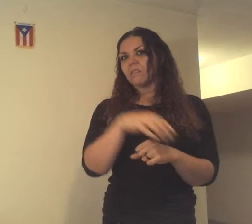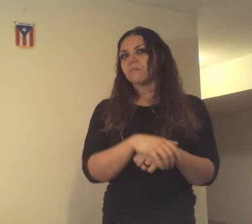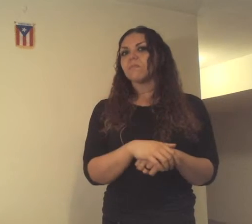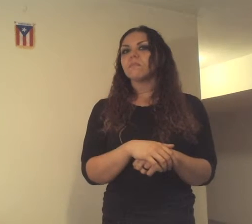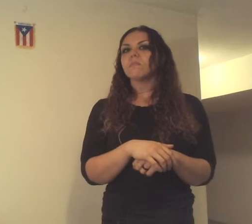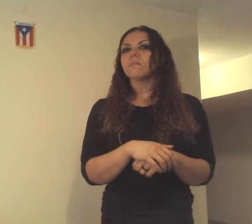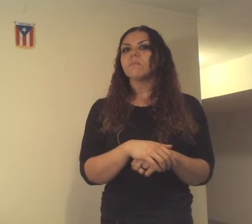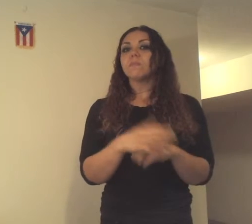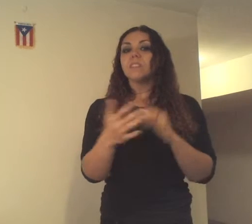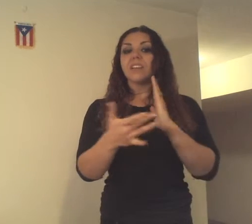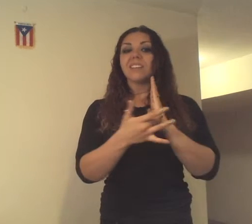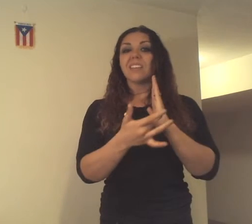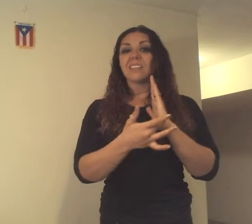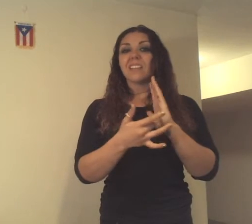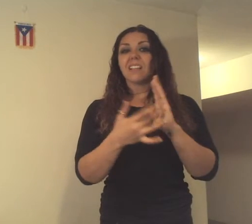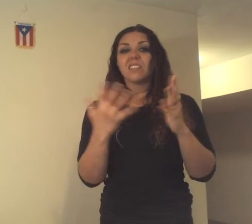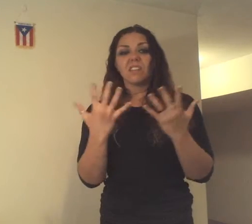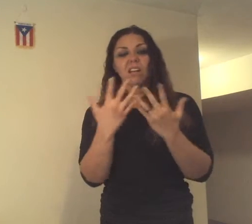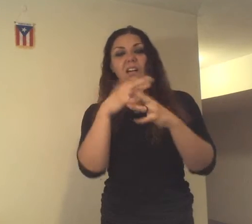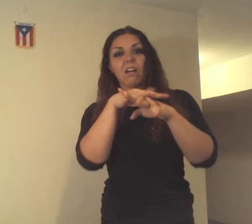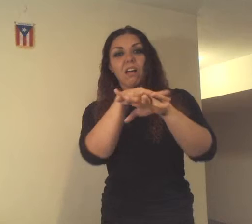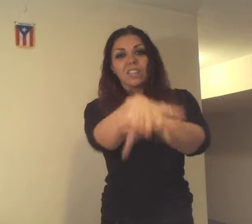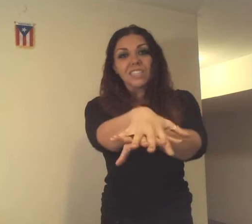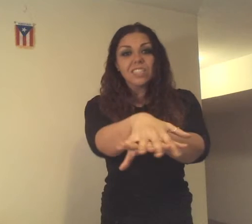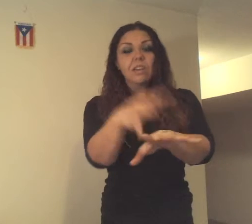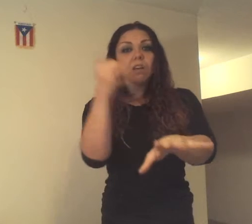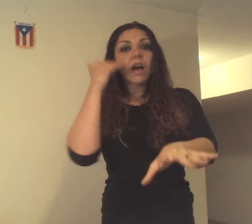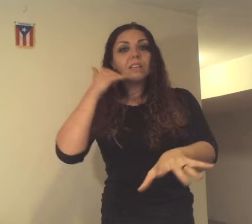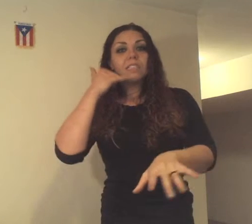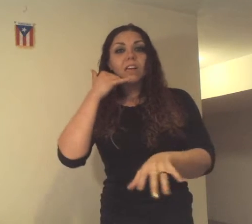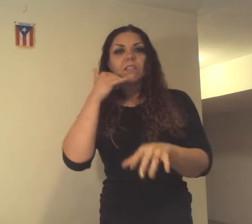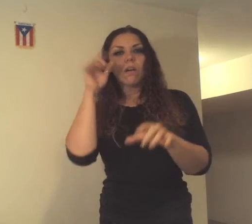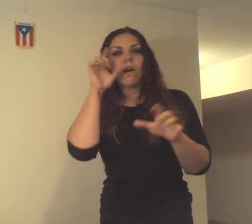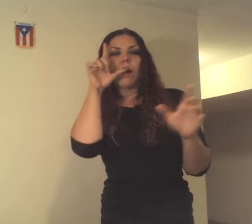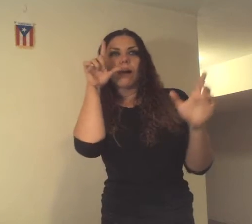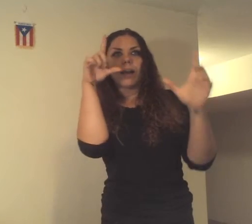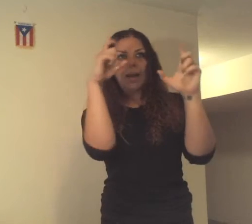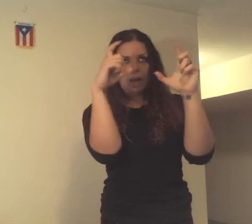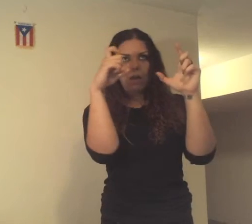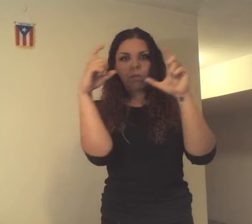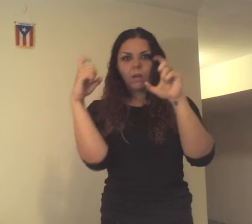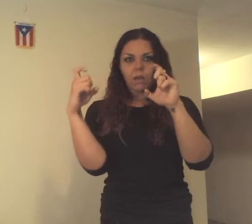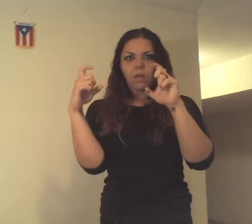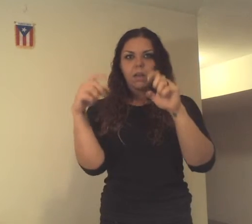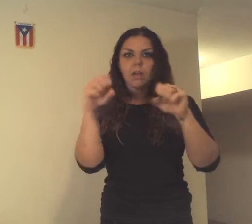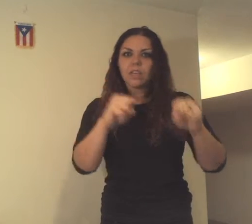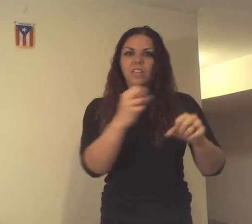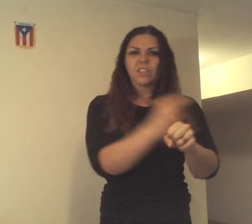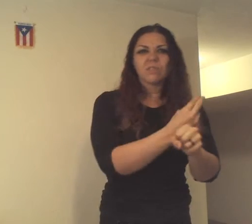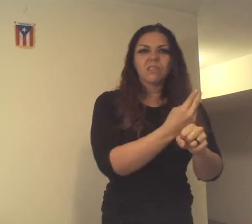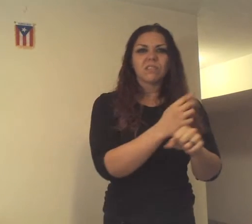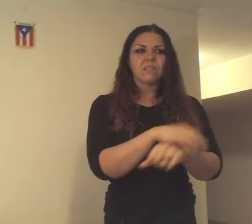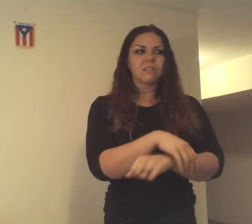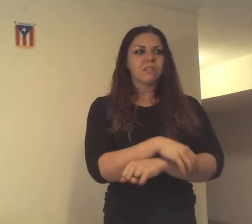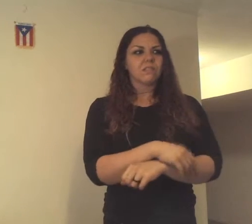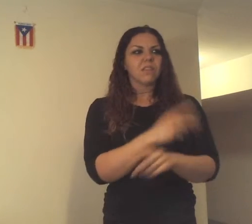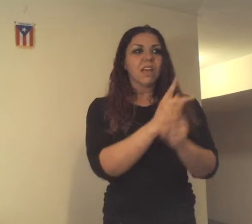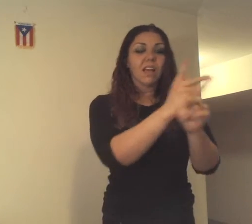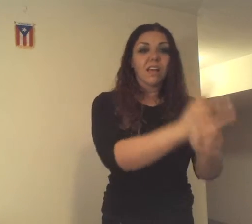everybody has a cell phone with a camera. We can use this everywhere, whether it be healthcare, patient care, engineering,